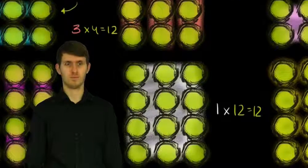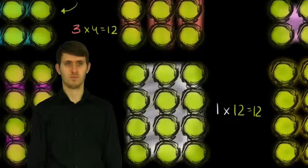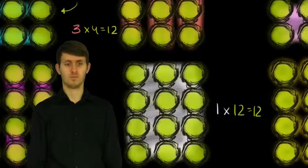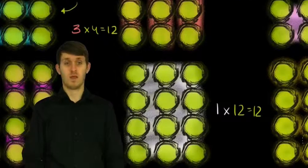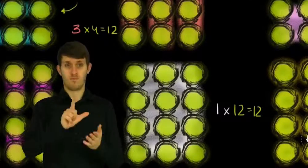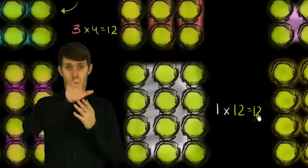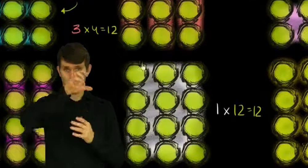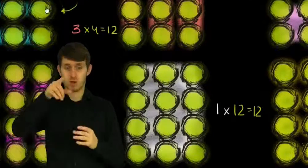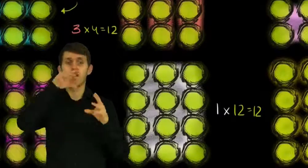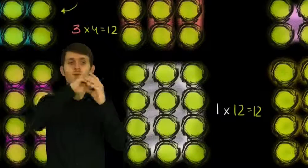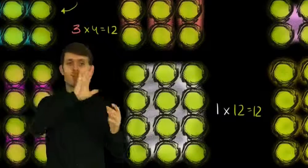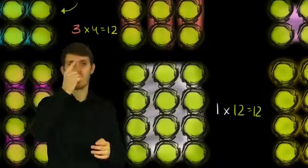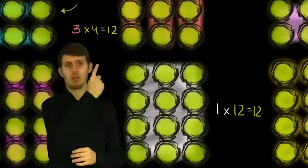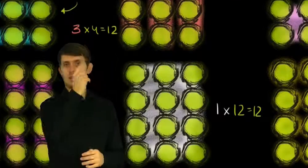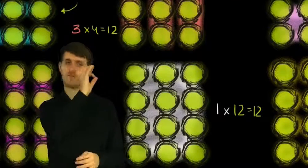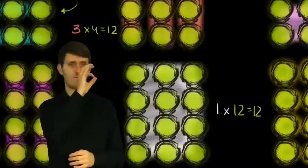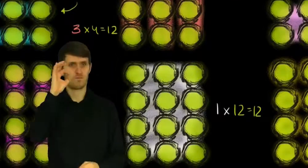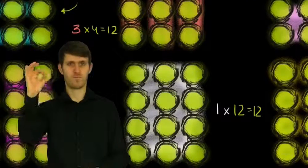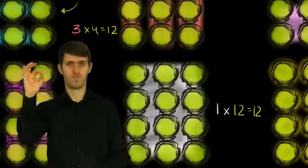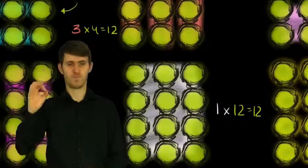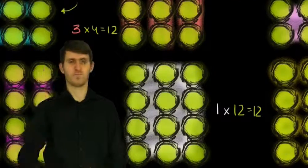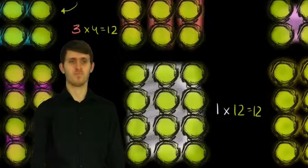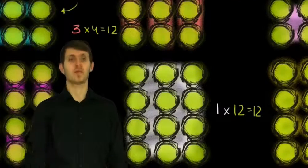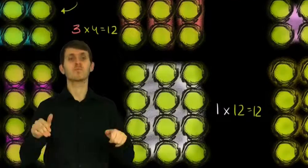12. 12 groups of 1. So